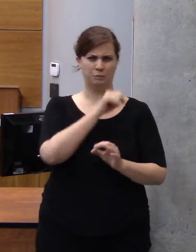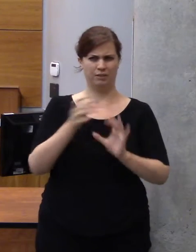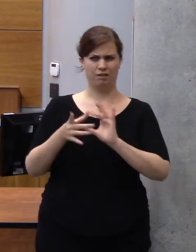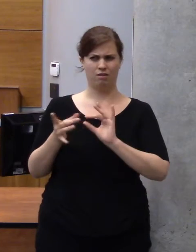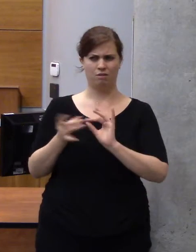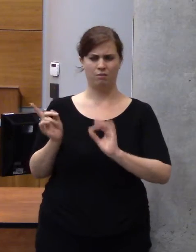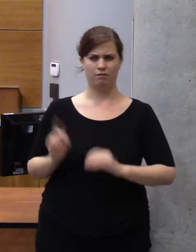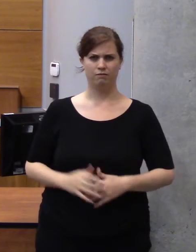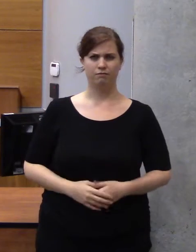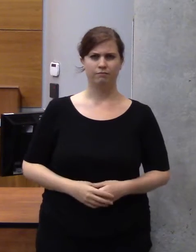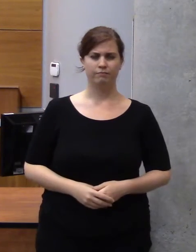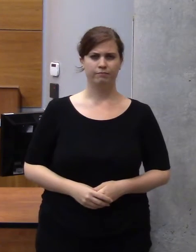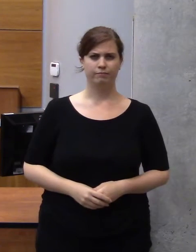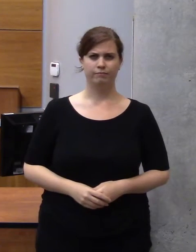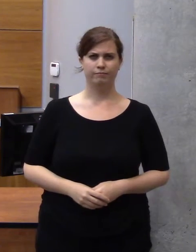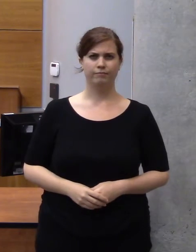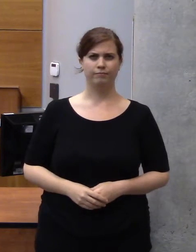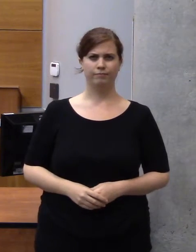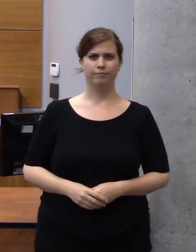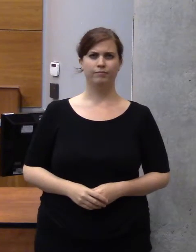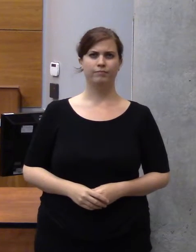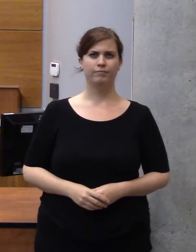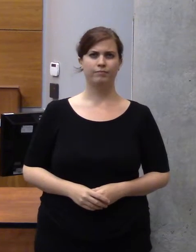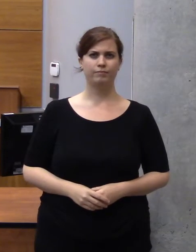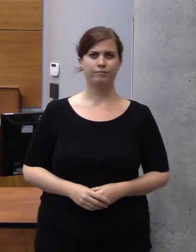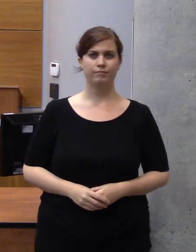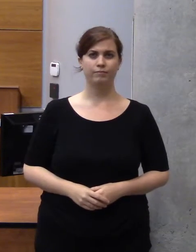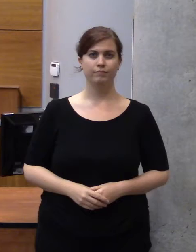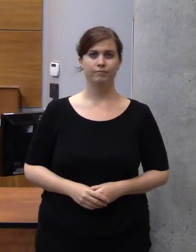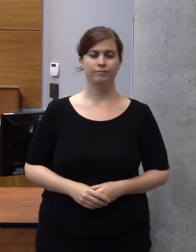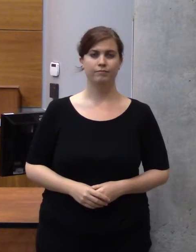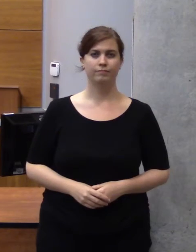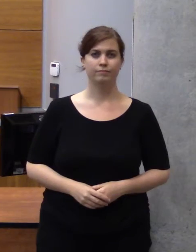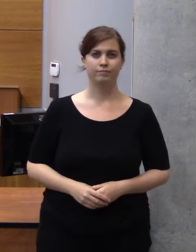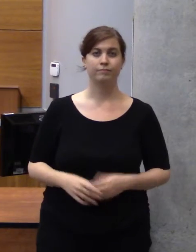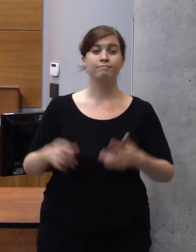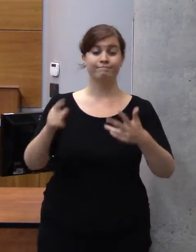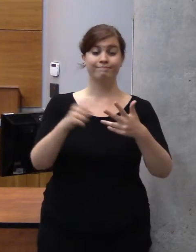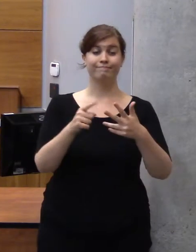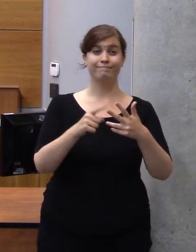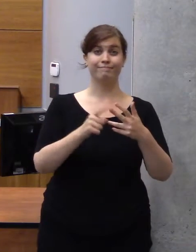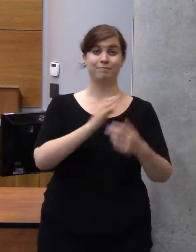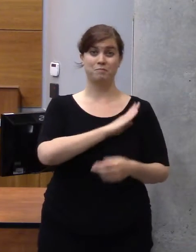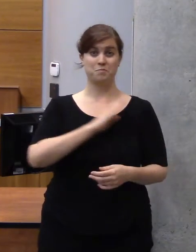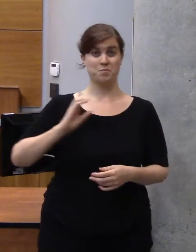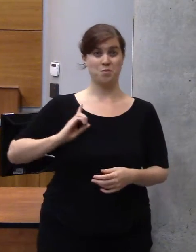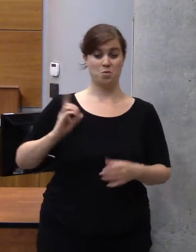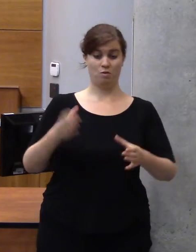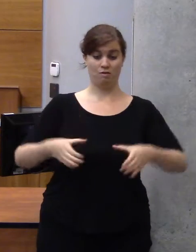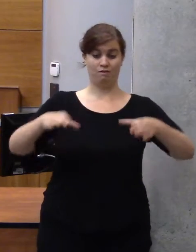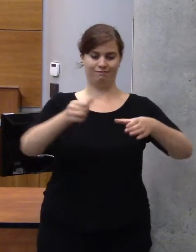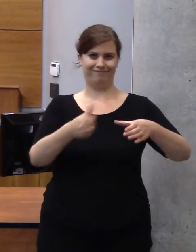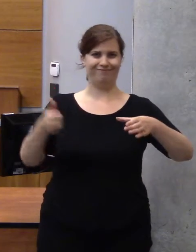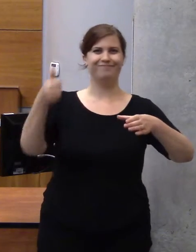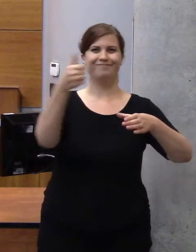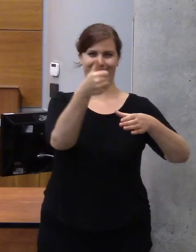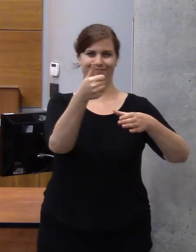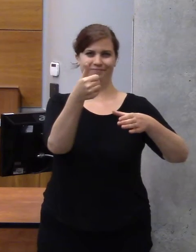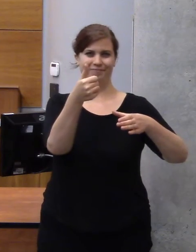The next piece that you all should know about is the board of directors. So these are the people who work behind the scenes to keep the not-for-profit running. Legally,